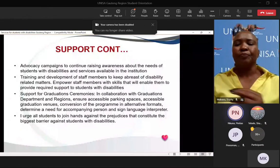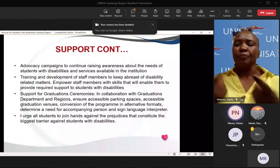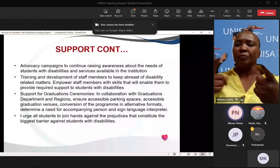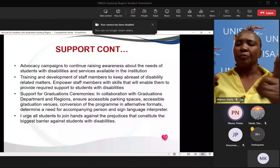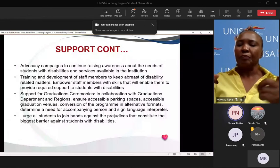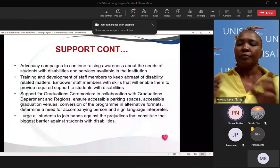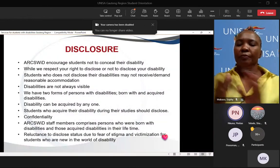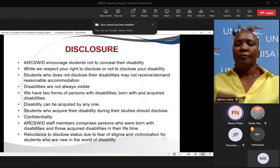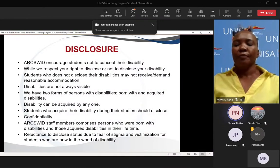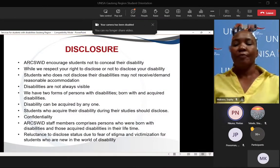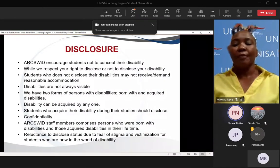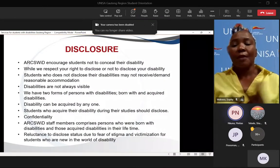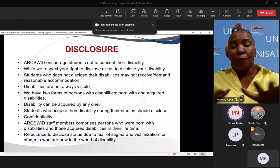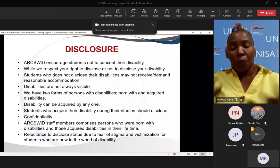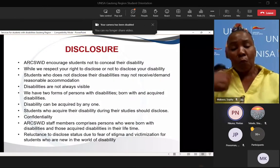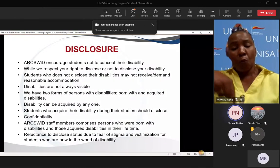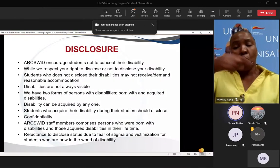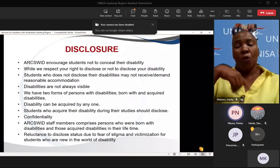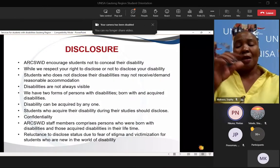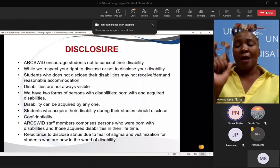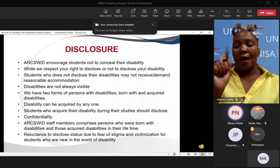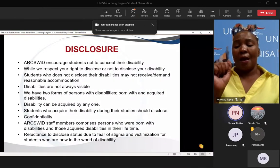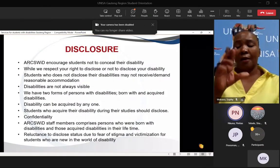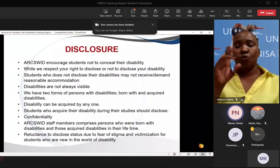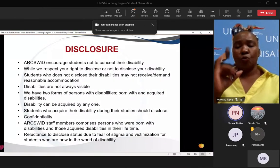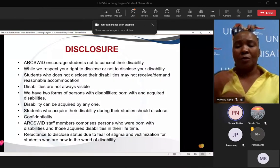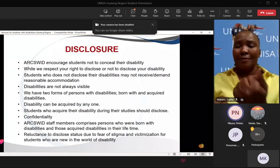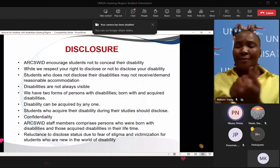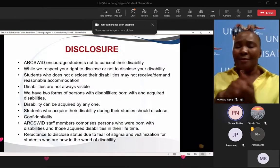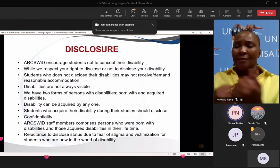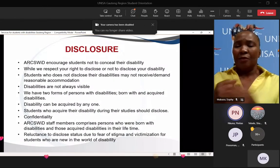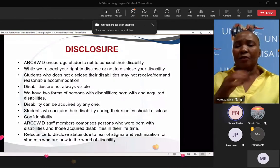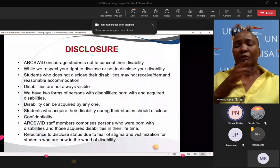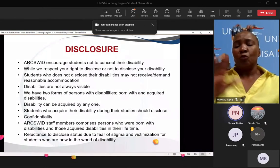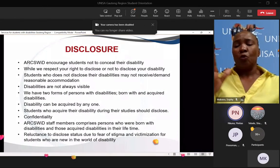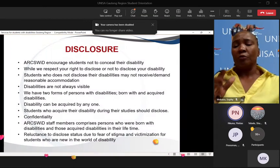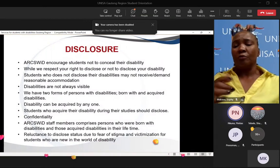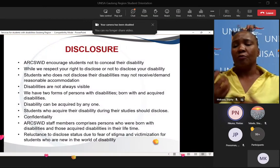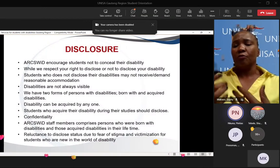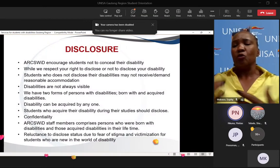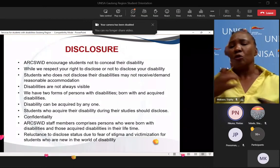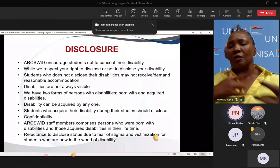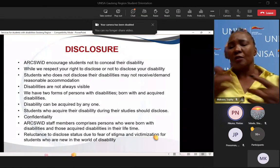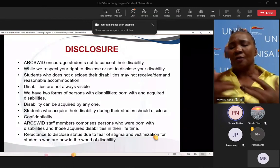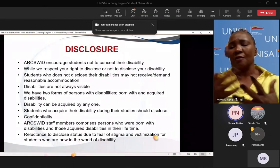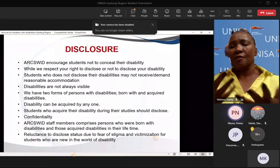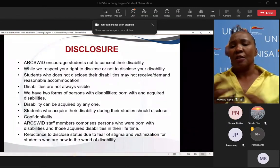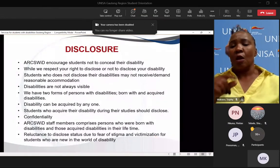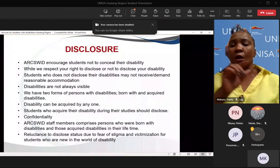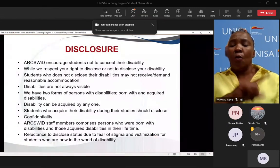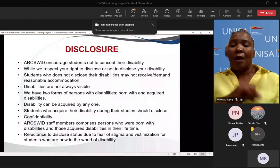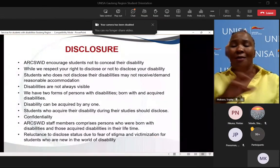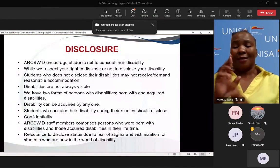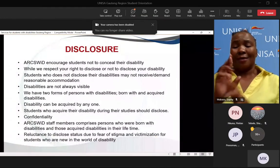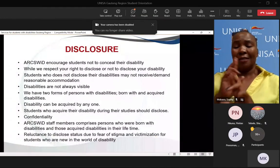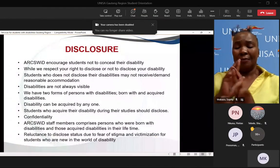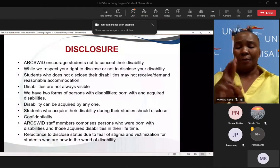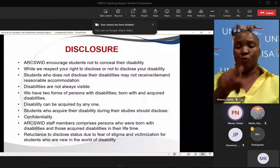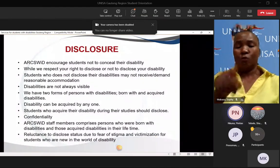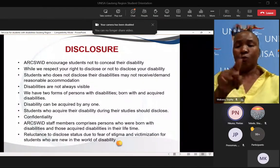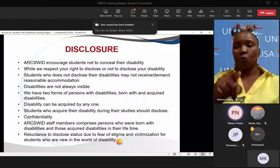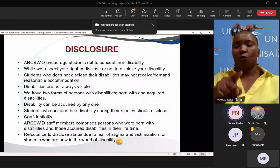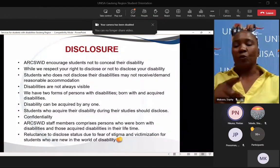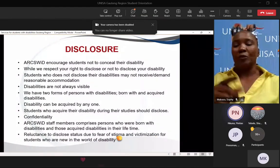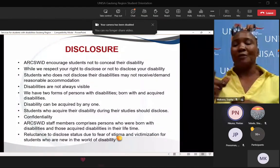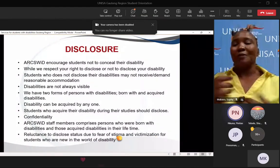don't answer yes actually they encourage students not to conceal their disabilities because why do we respect to your right as